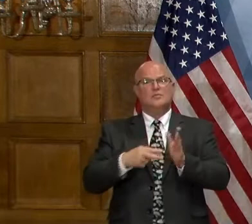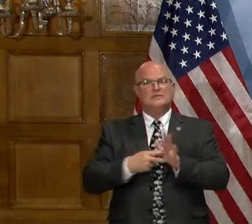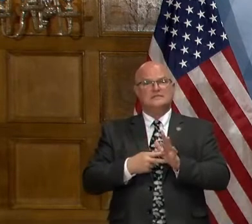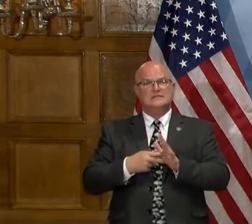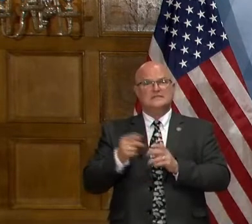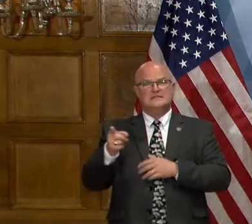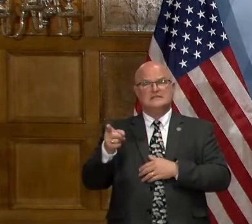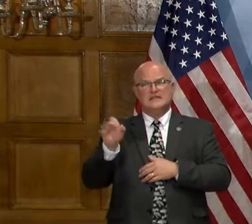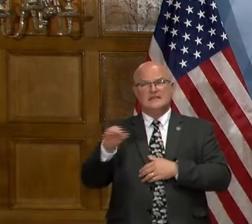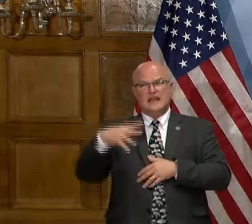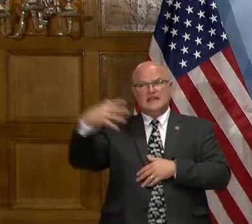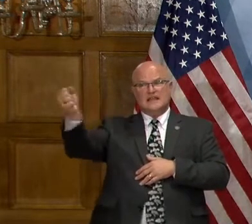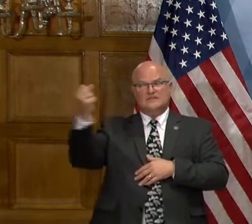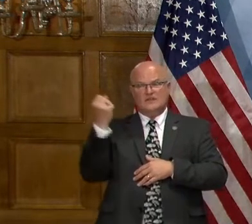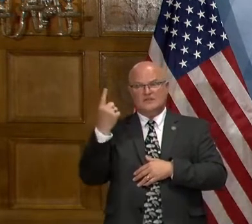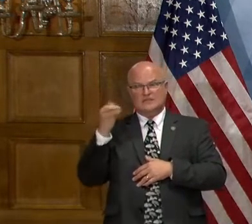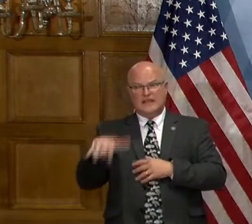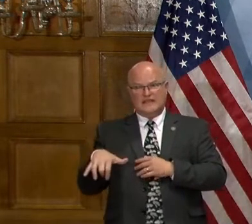if they have to leave, you understand